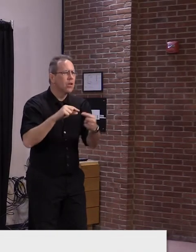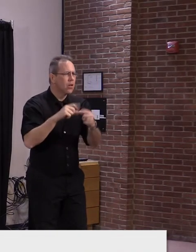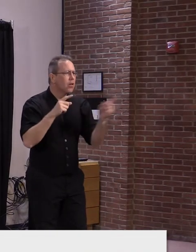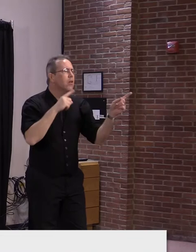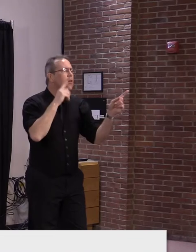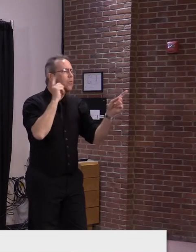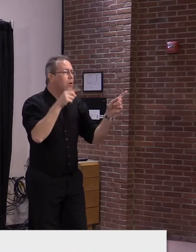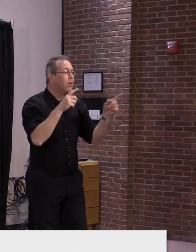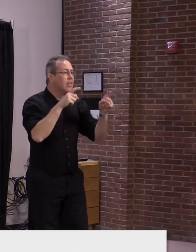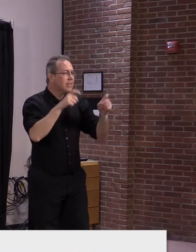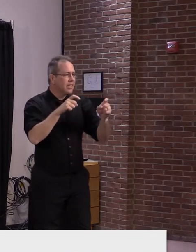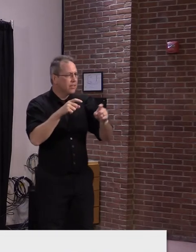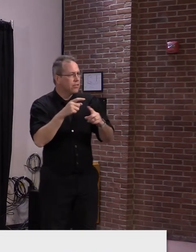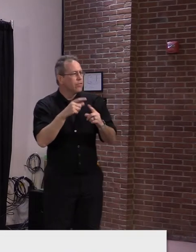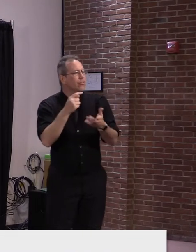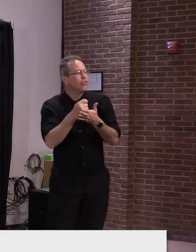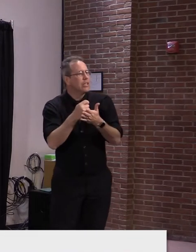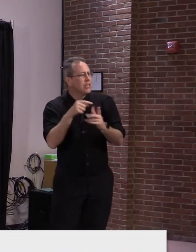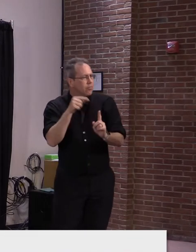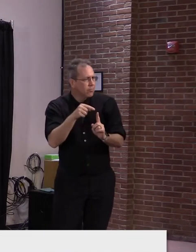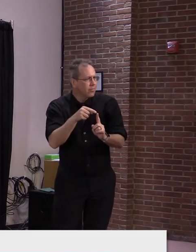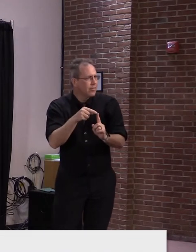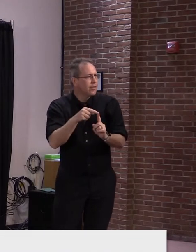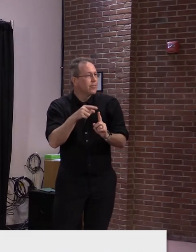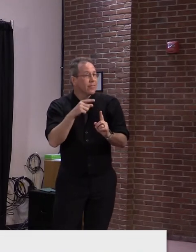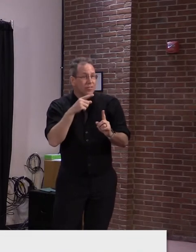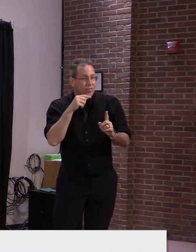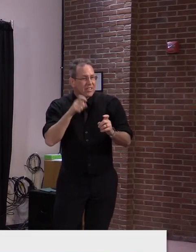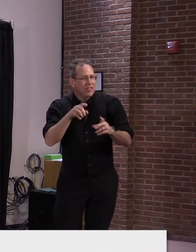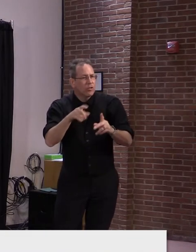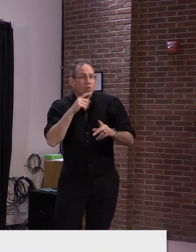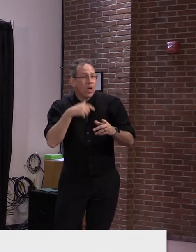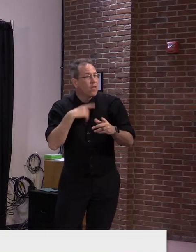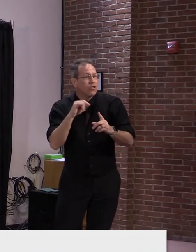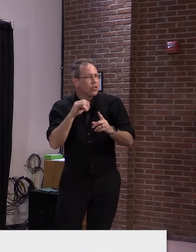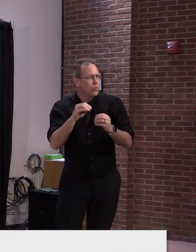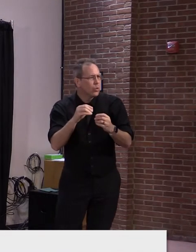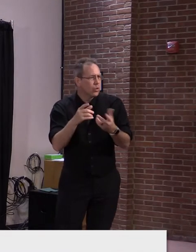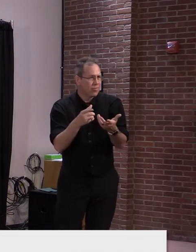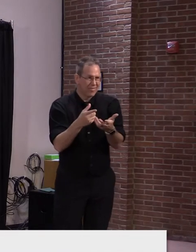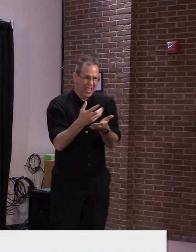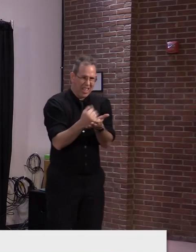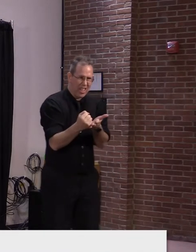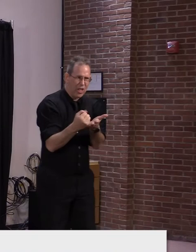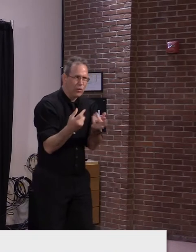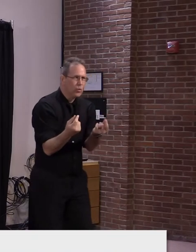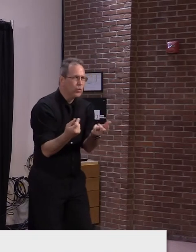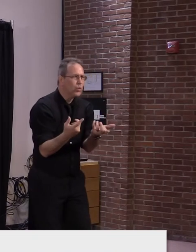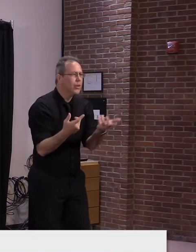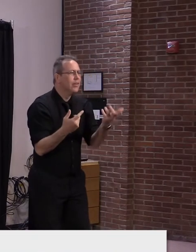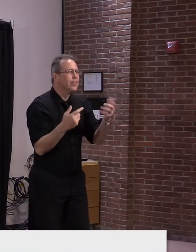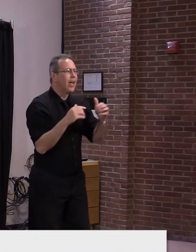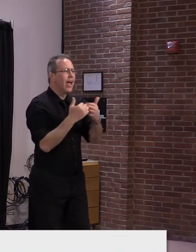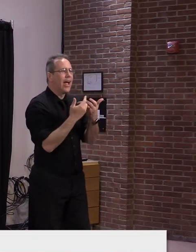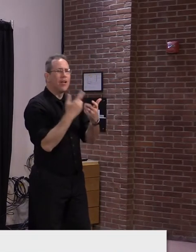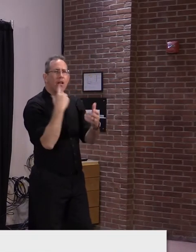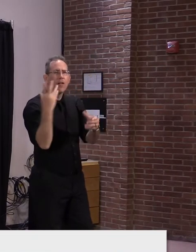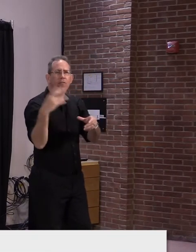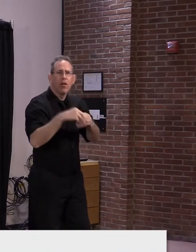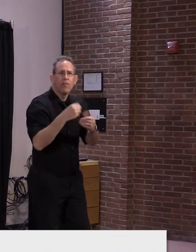vaccinate uninsured people for COVID because the administration has run out of money for the program, which Congress failed to include in funding